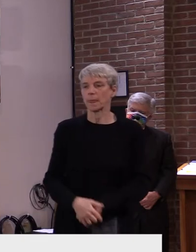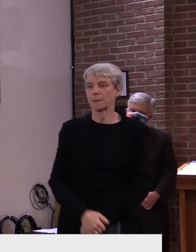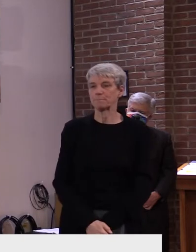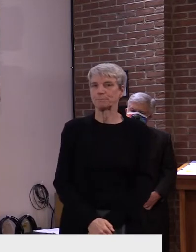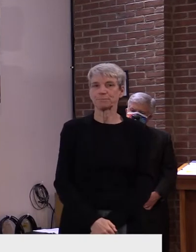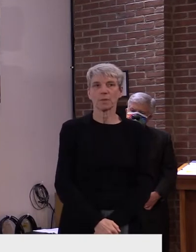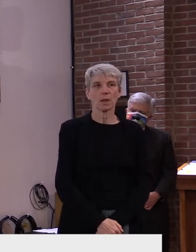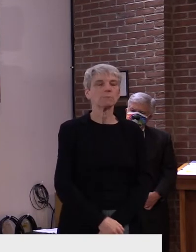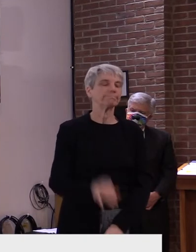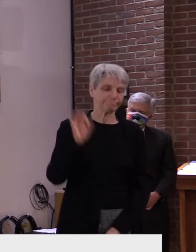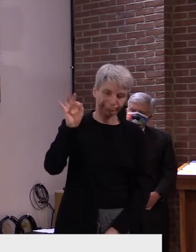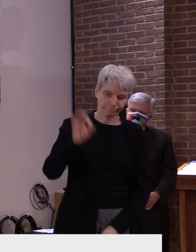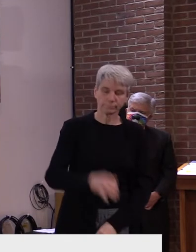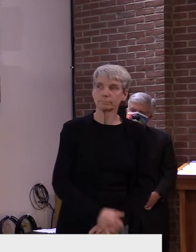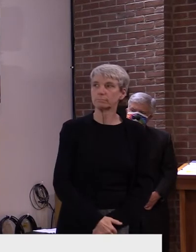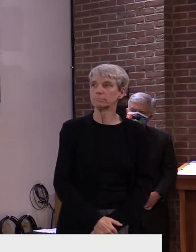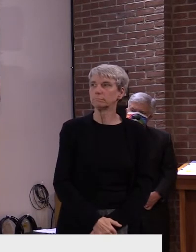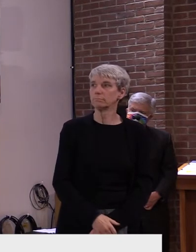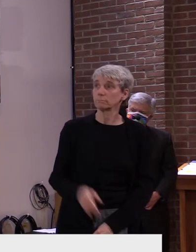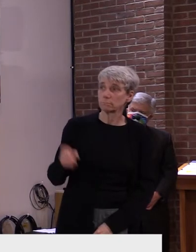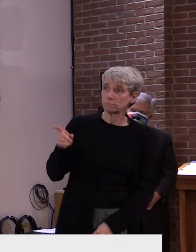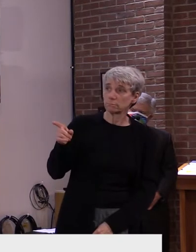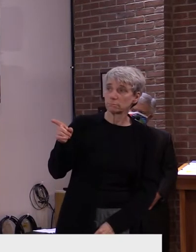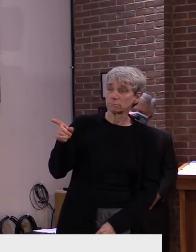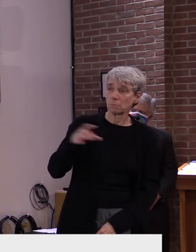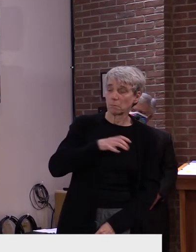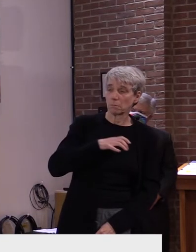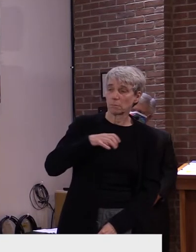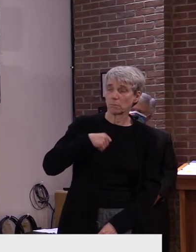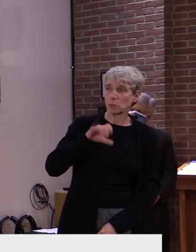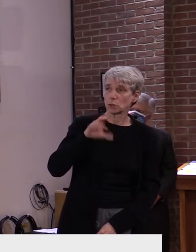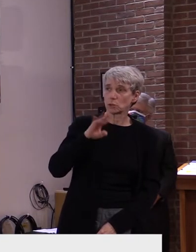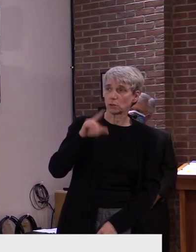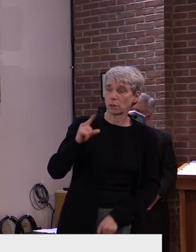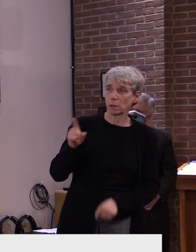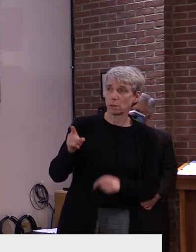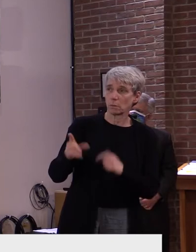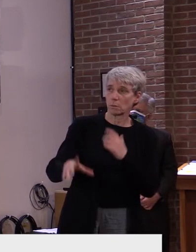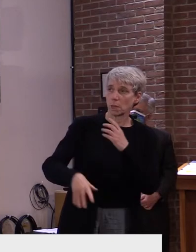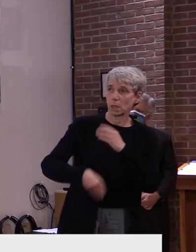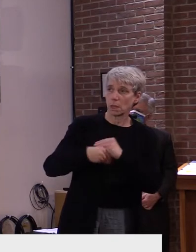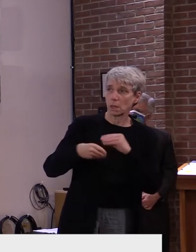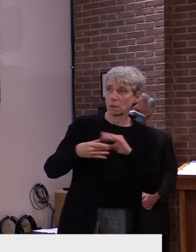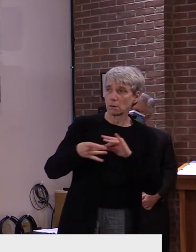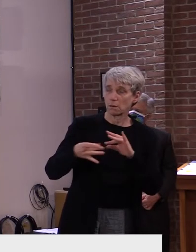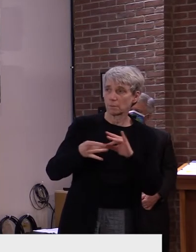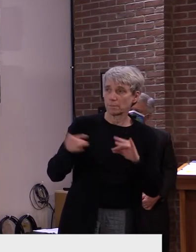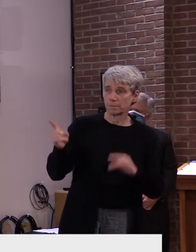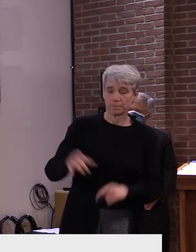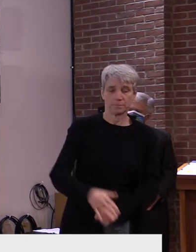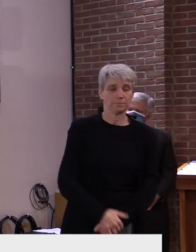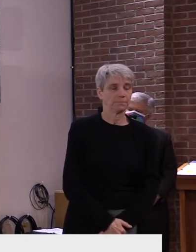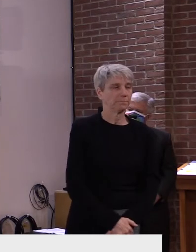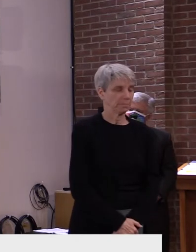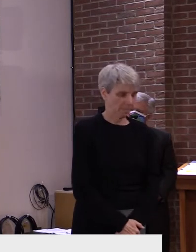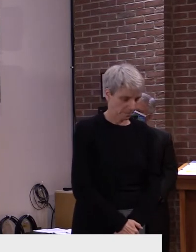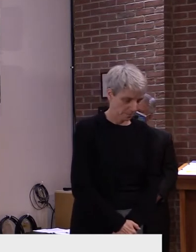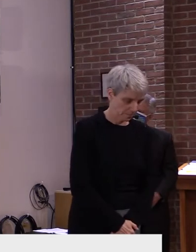Okay, good. I might ask Commissioner Sherling to go further on that, possibly.